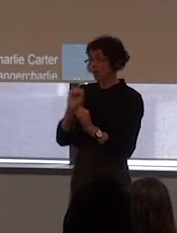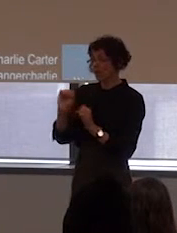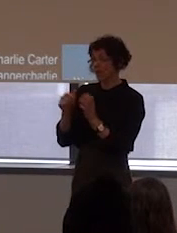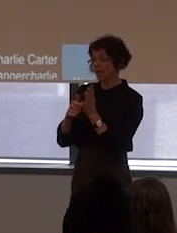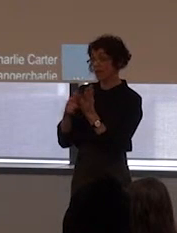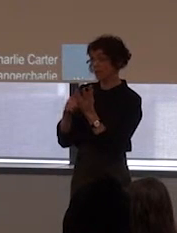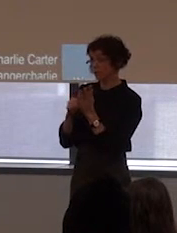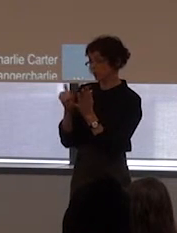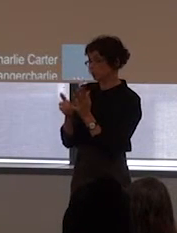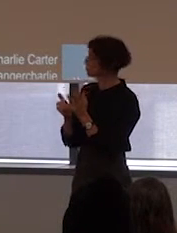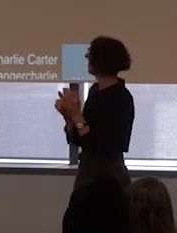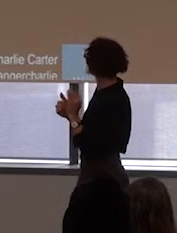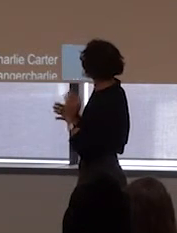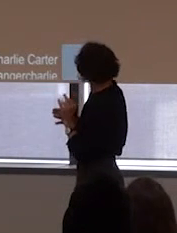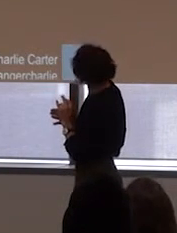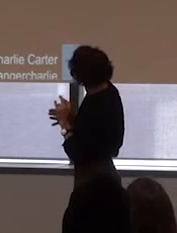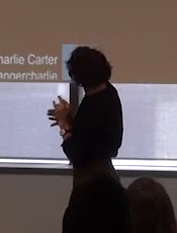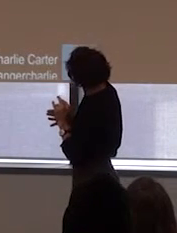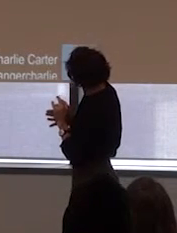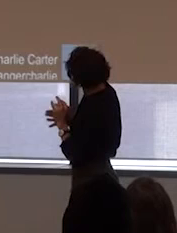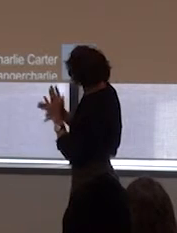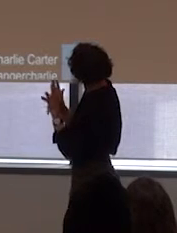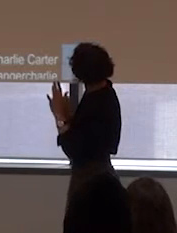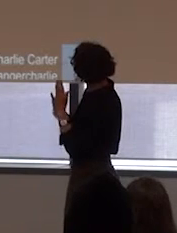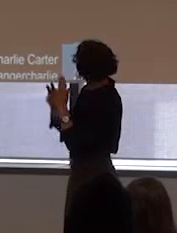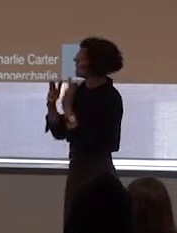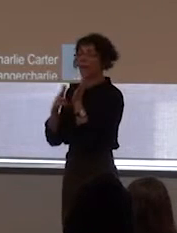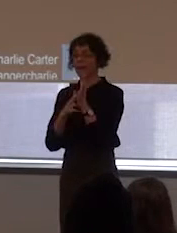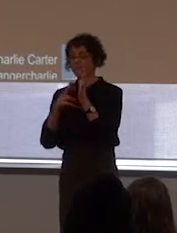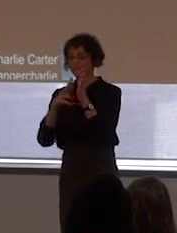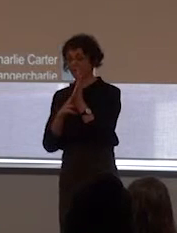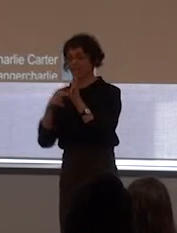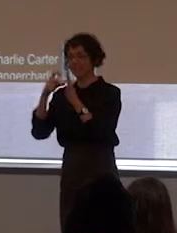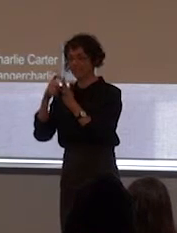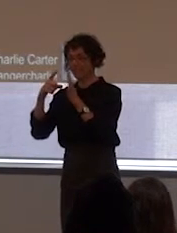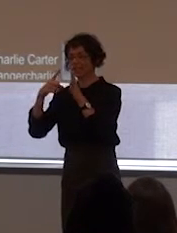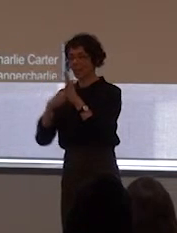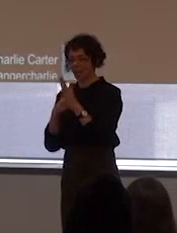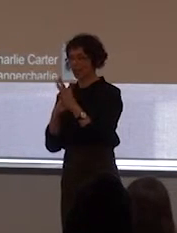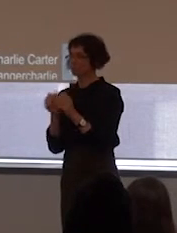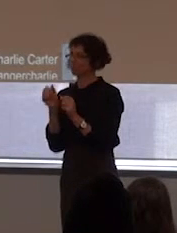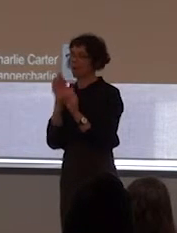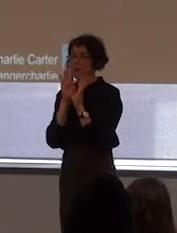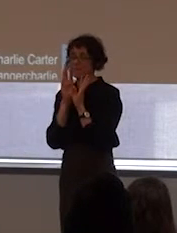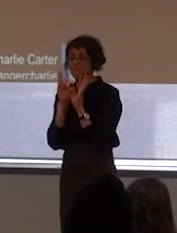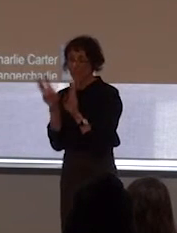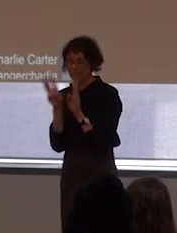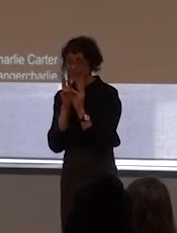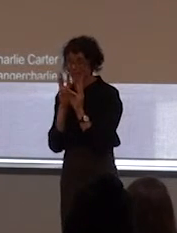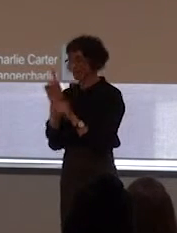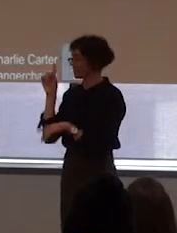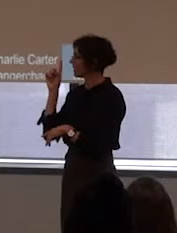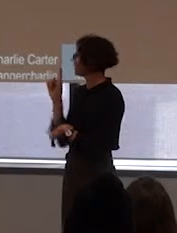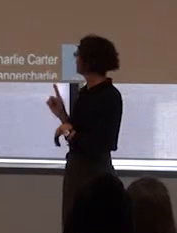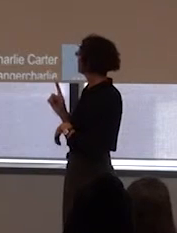NVDA. Who knows NVDA? NVDA? NVDA, they're amazing. These guys have